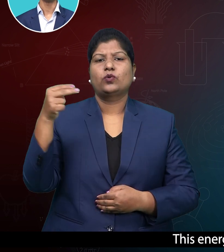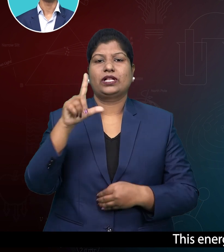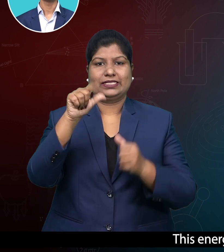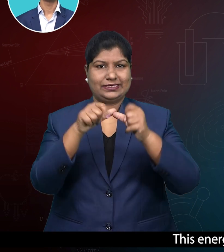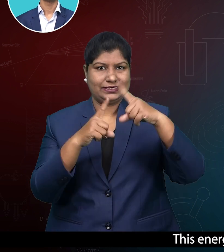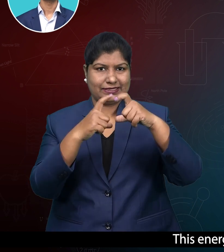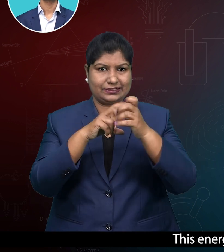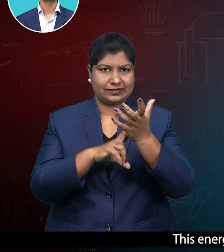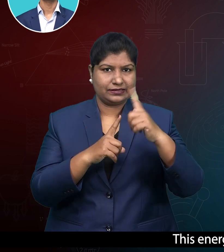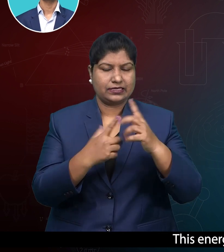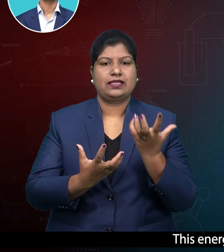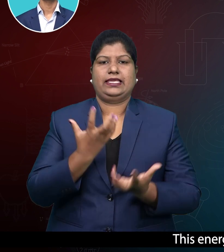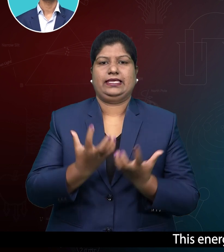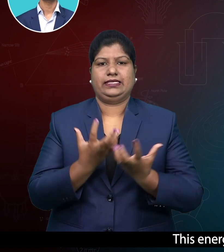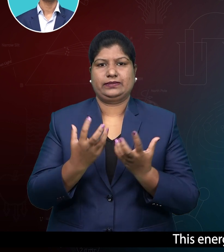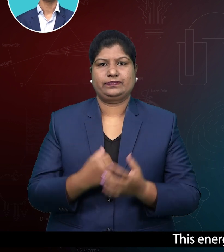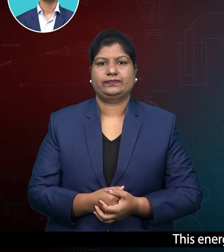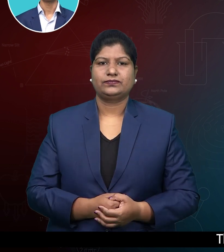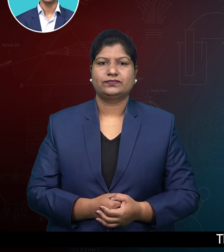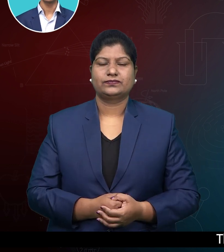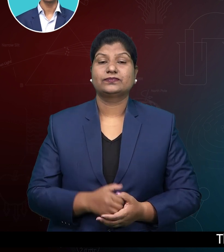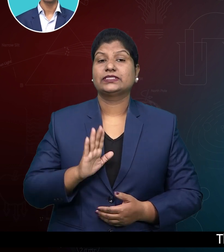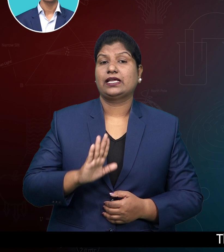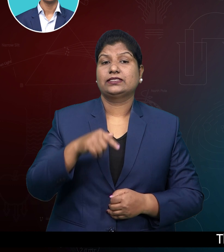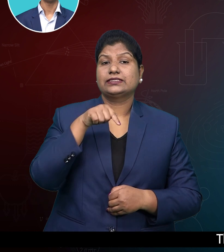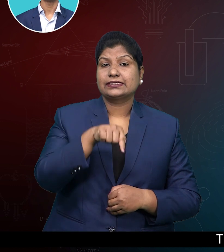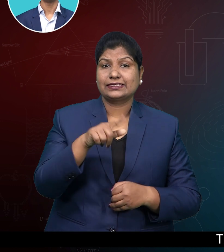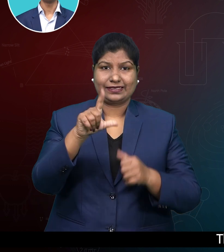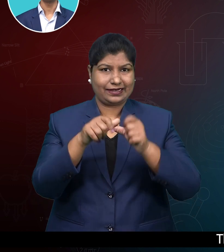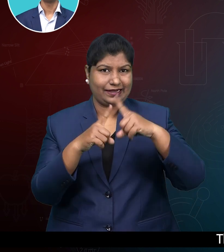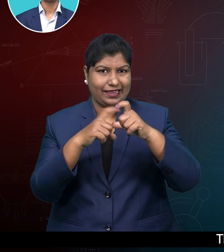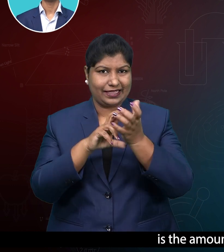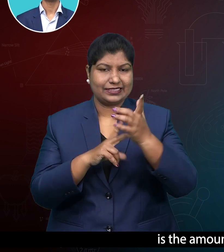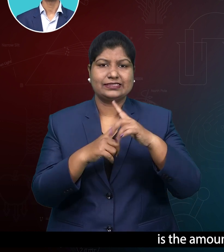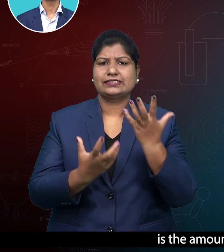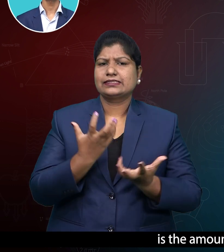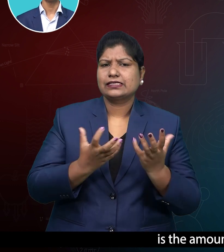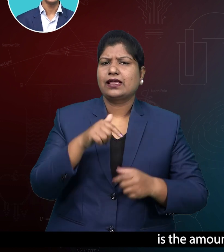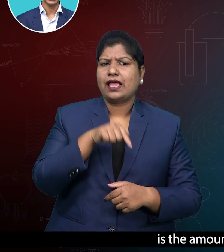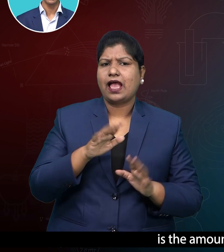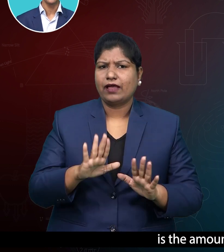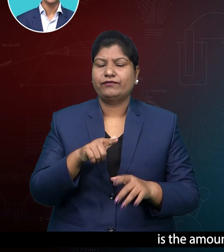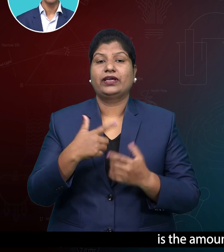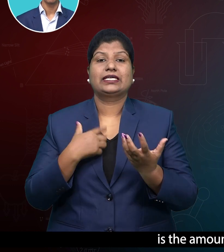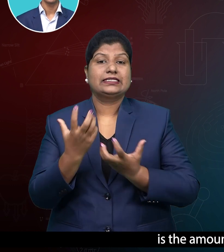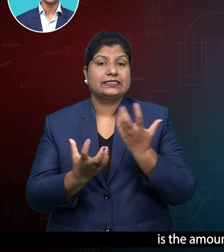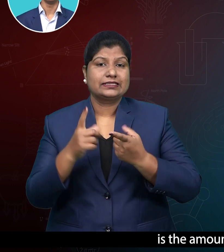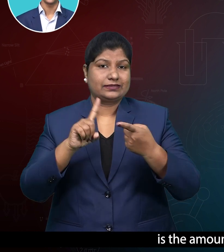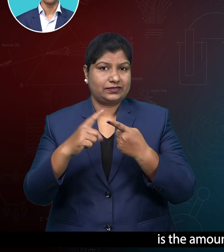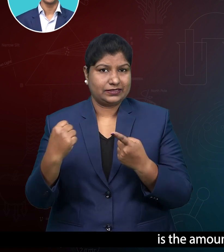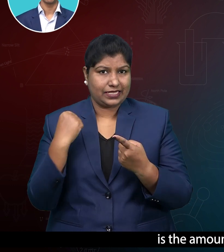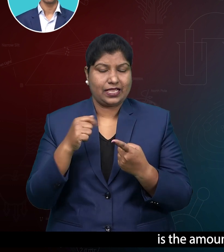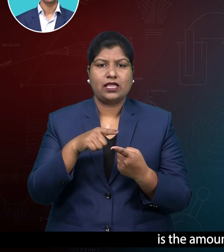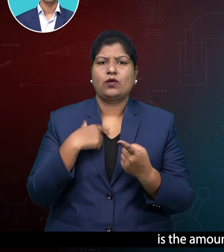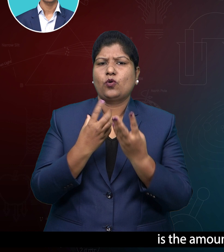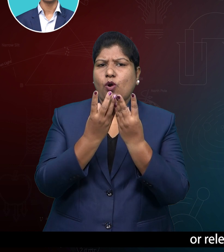latent heat. Thus, latent heat is the amount of heat energy